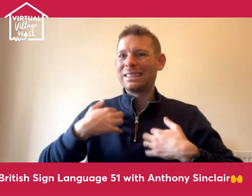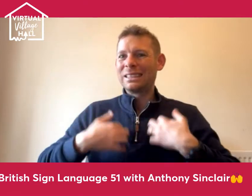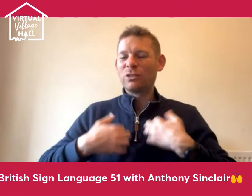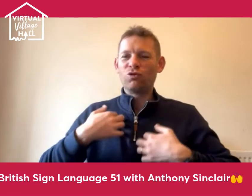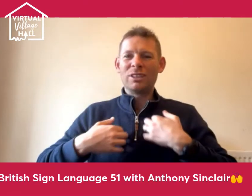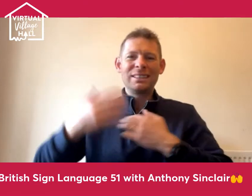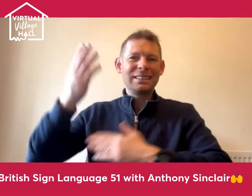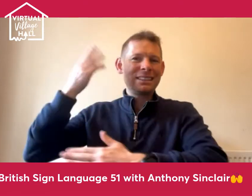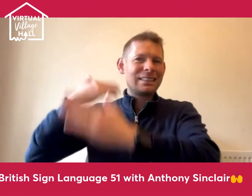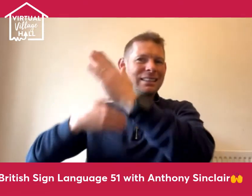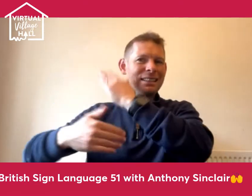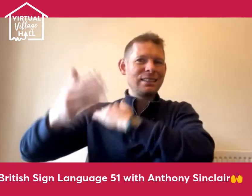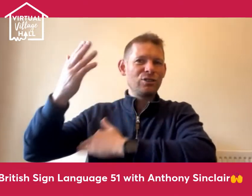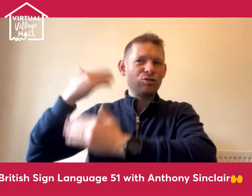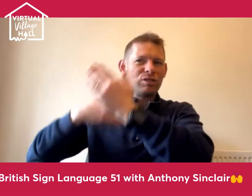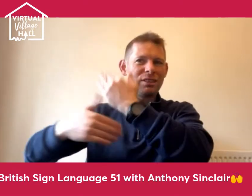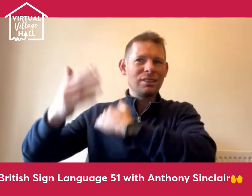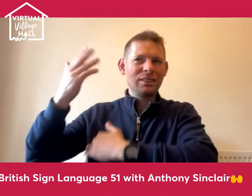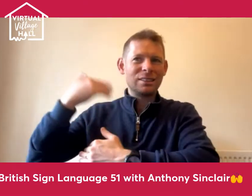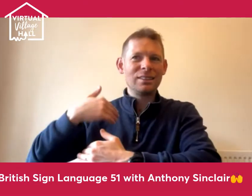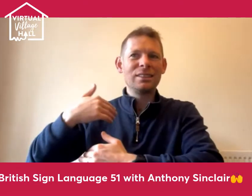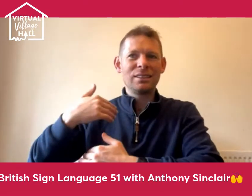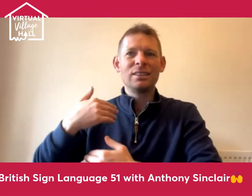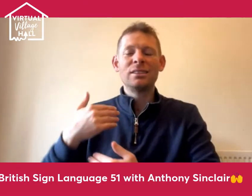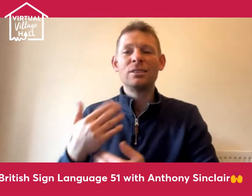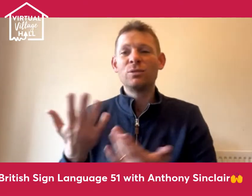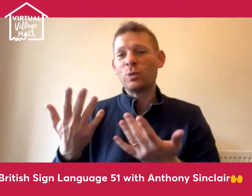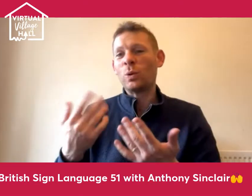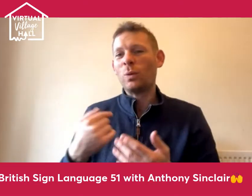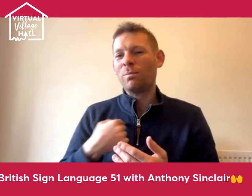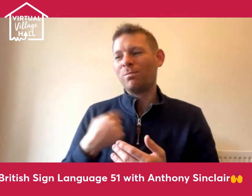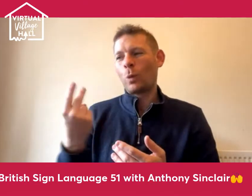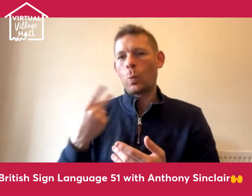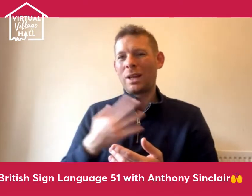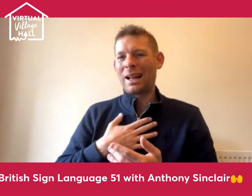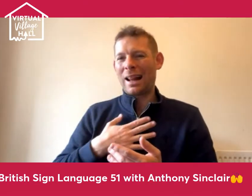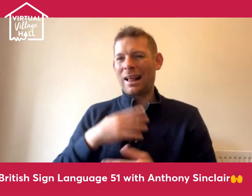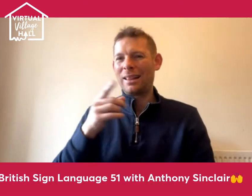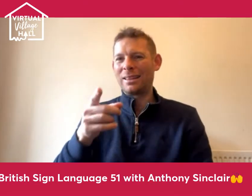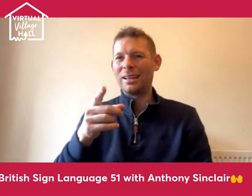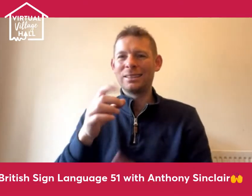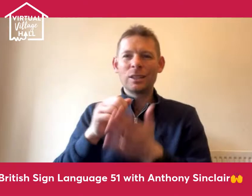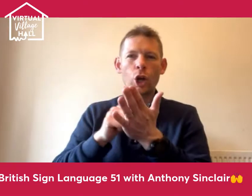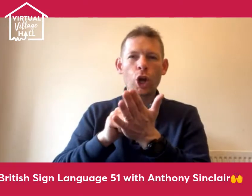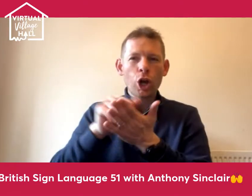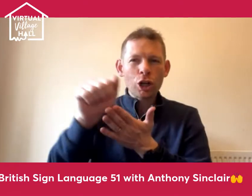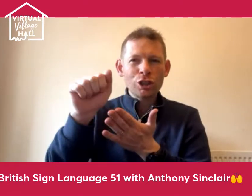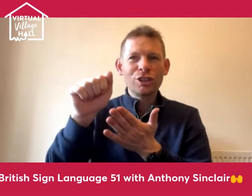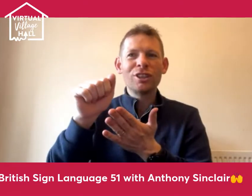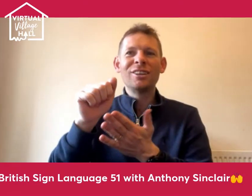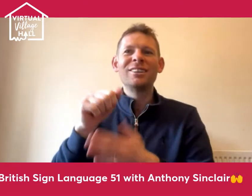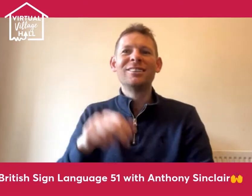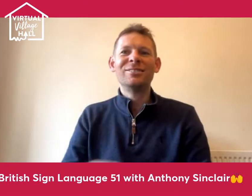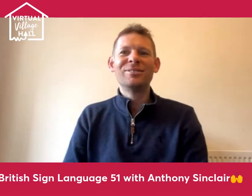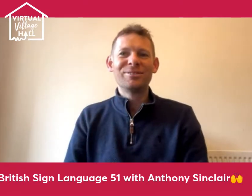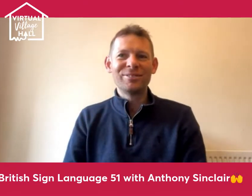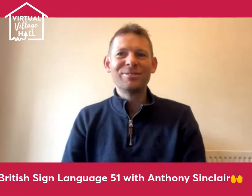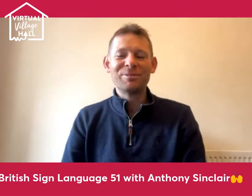have heard that Rhodes is very rich in history, lots of historical things to look at. So we love experiencing